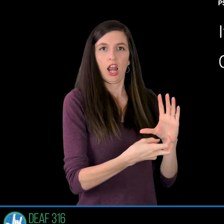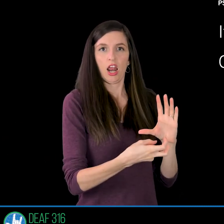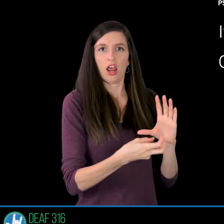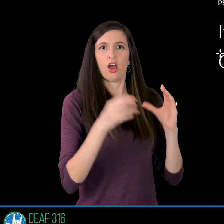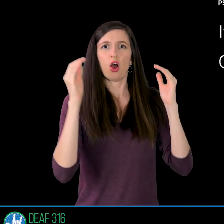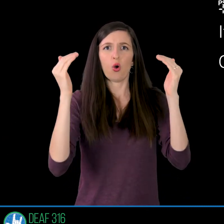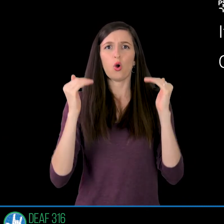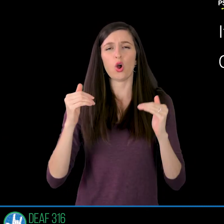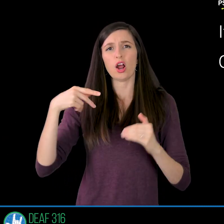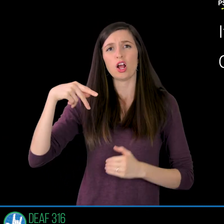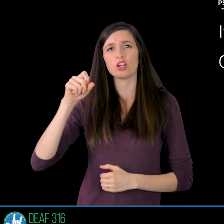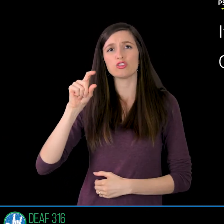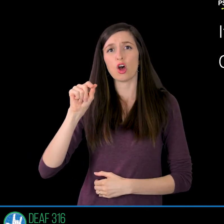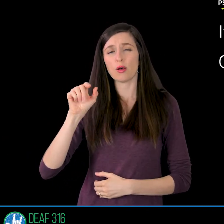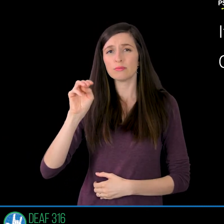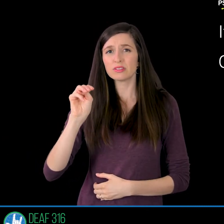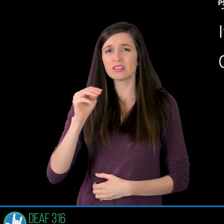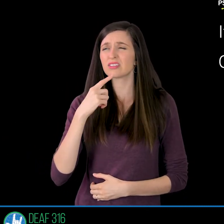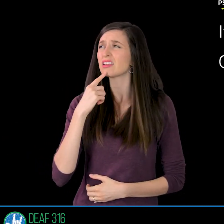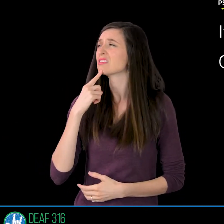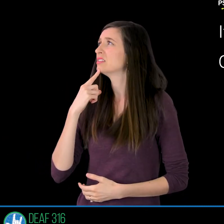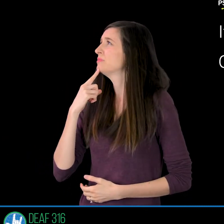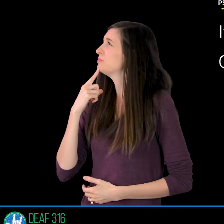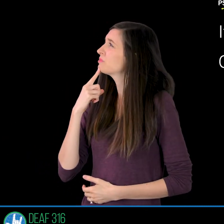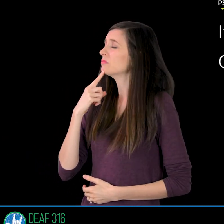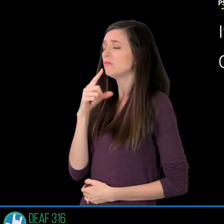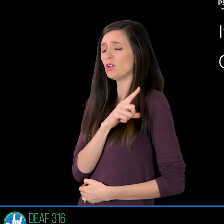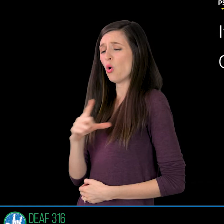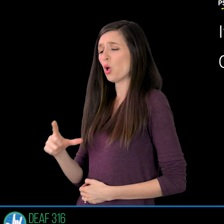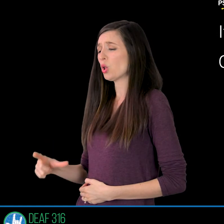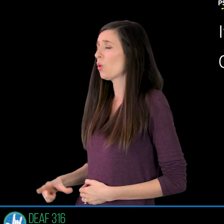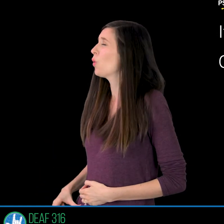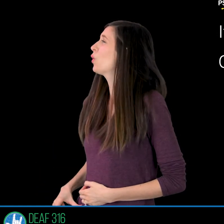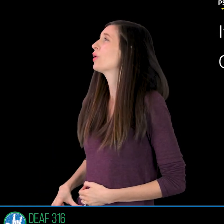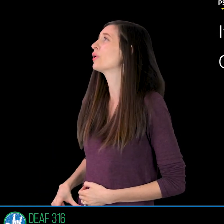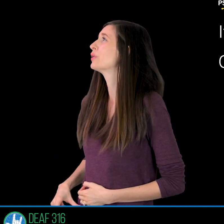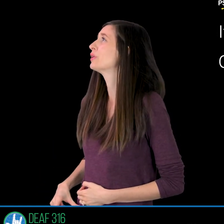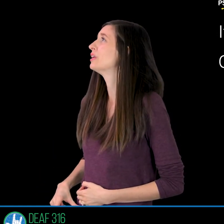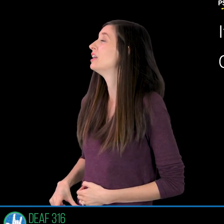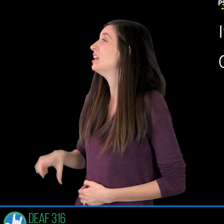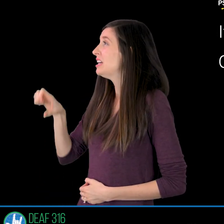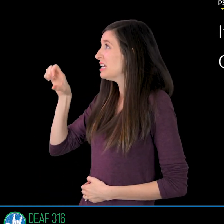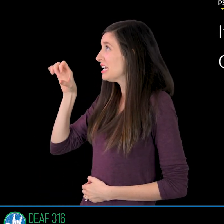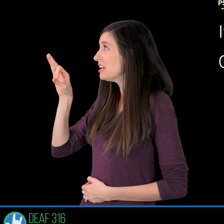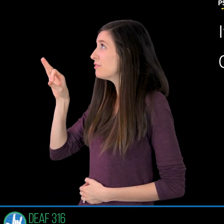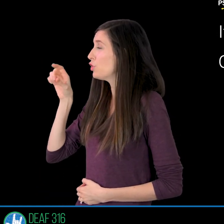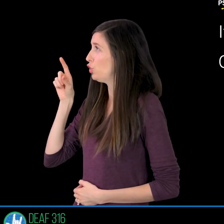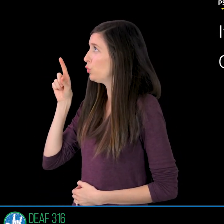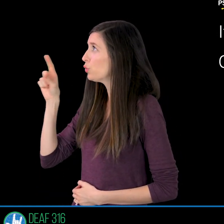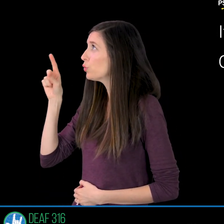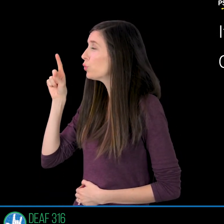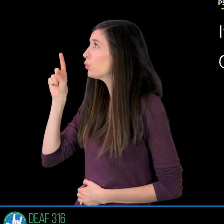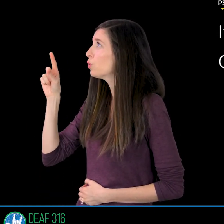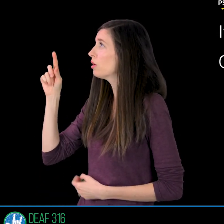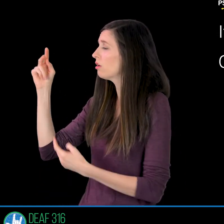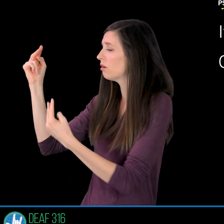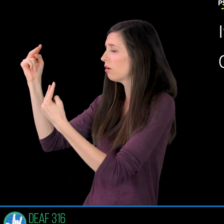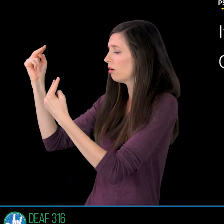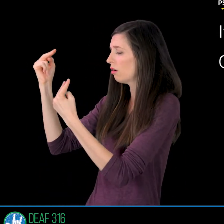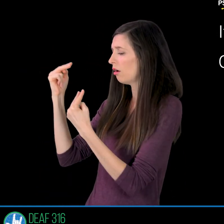130, verse 3, "If you, O Lord, should mark